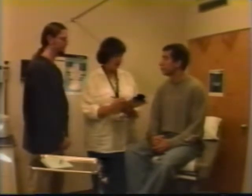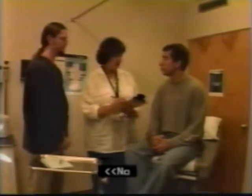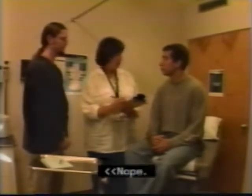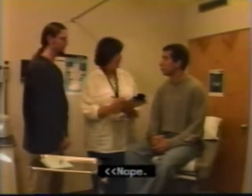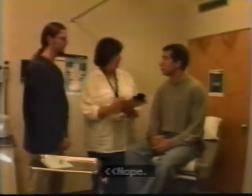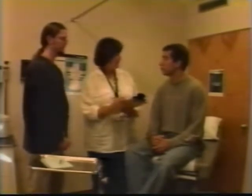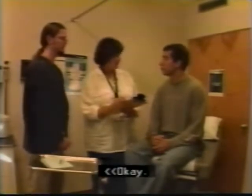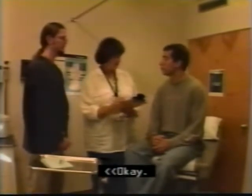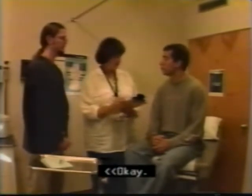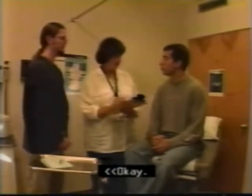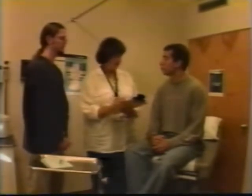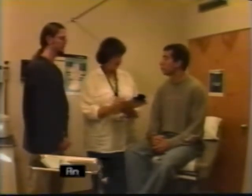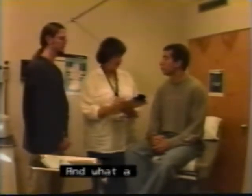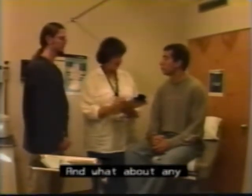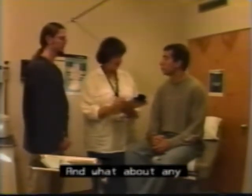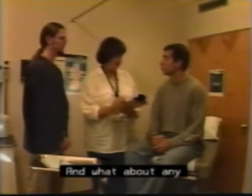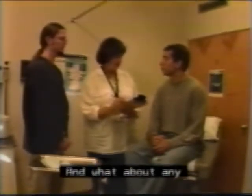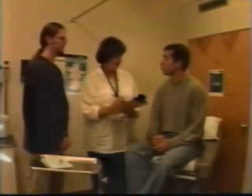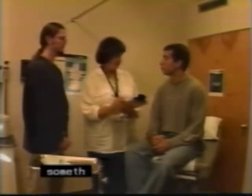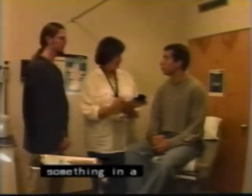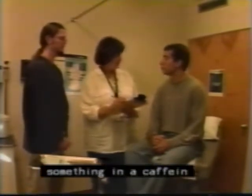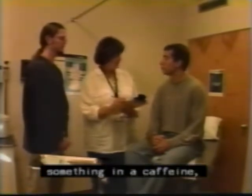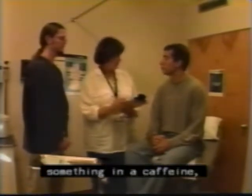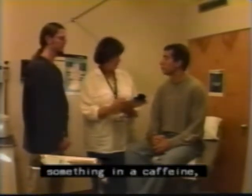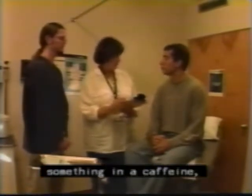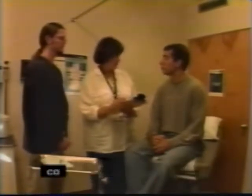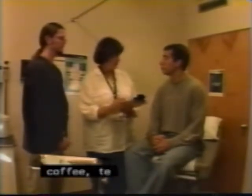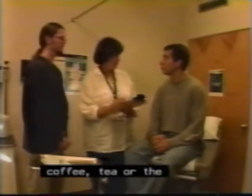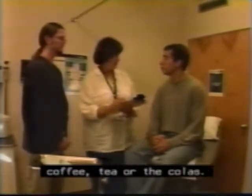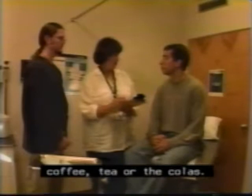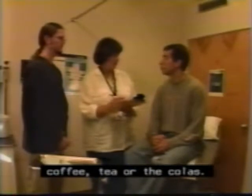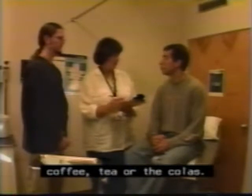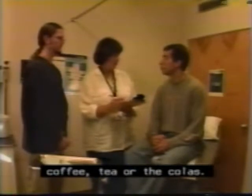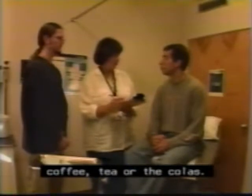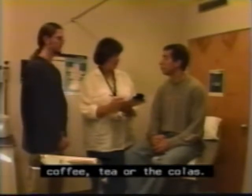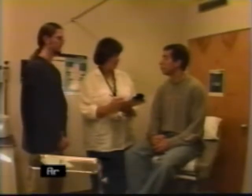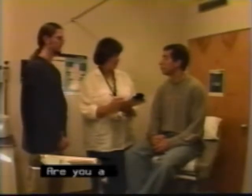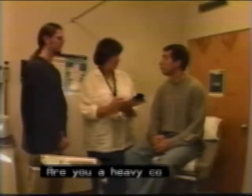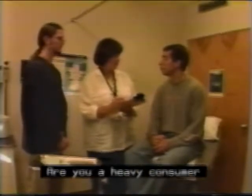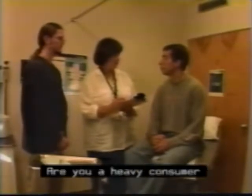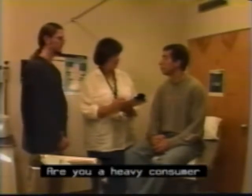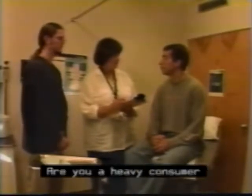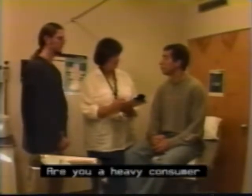And what about in something in the caffeine, coffee, tea, or the colas? Are you a heavy consumer of those?